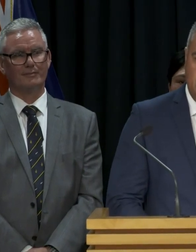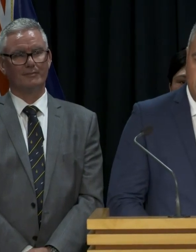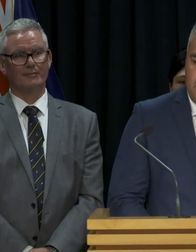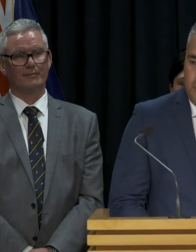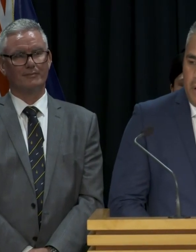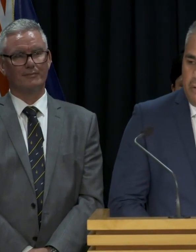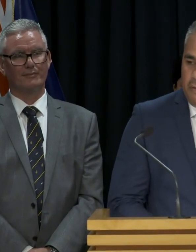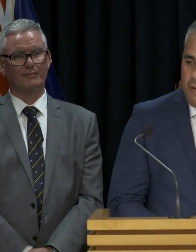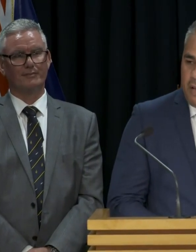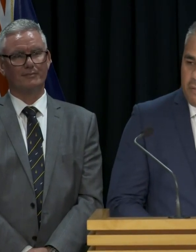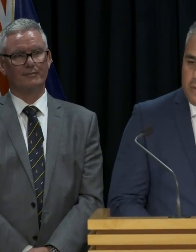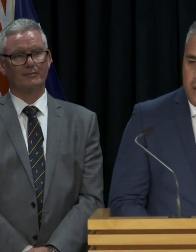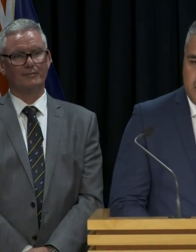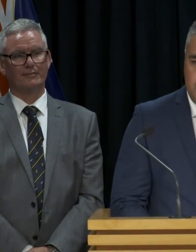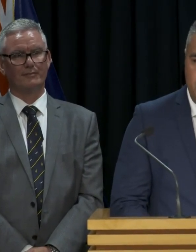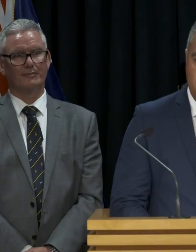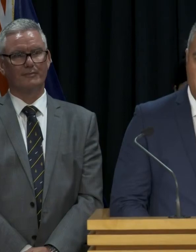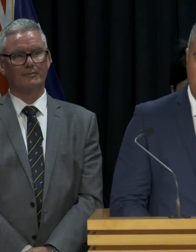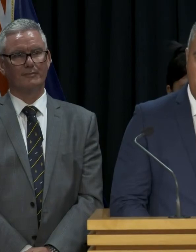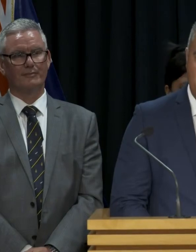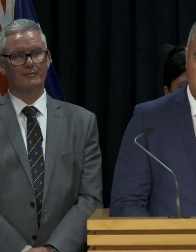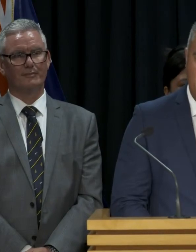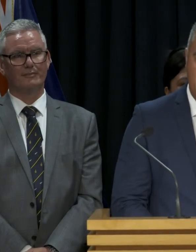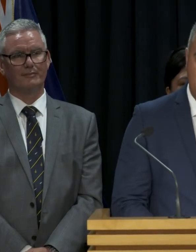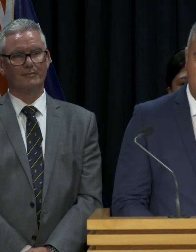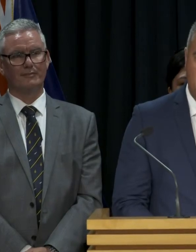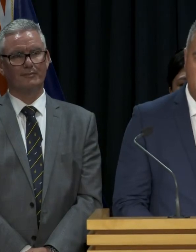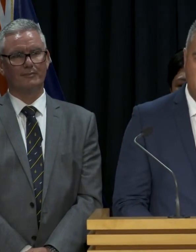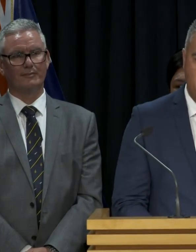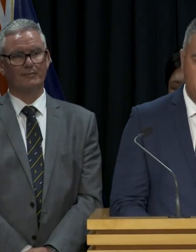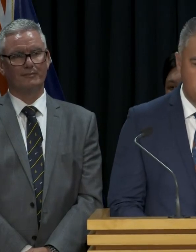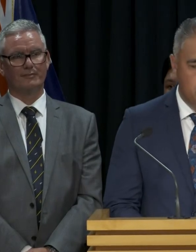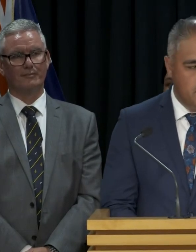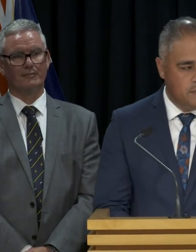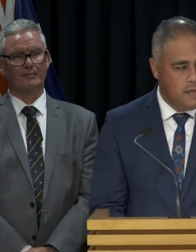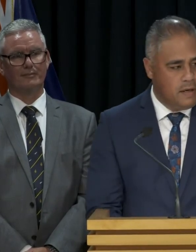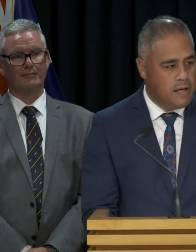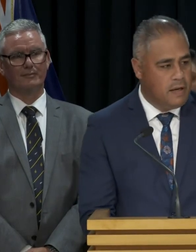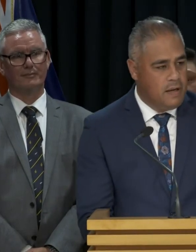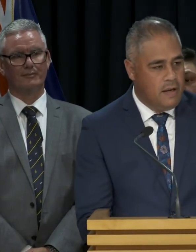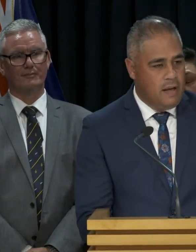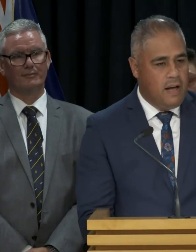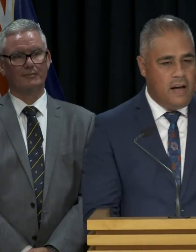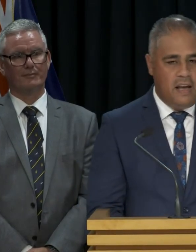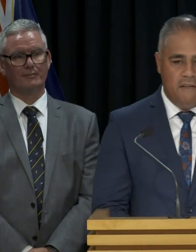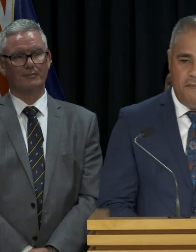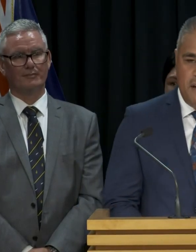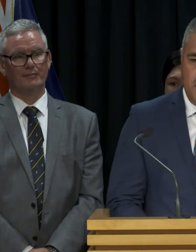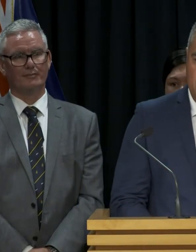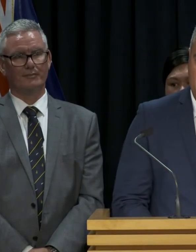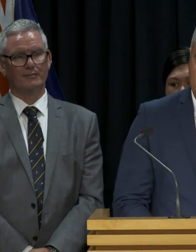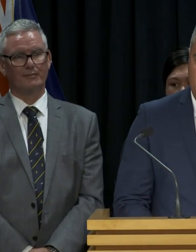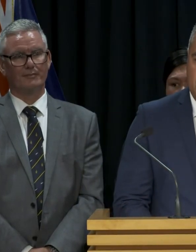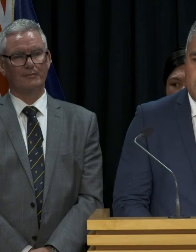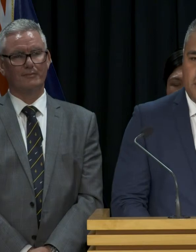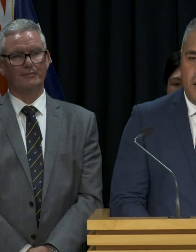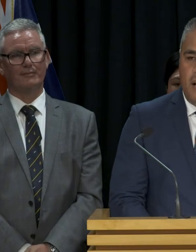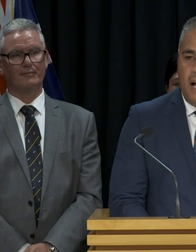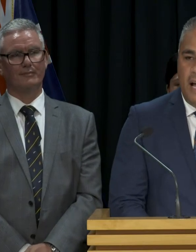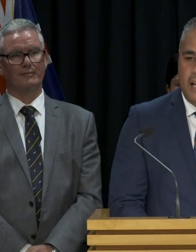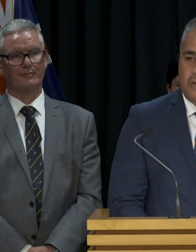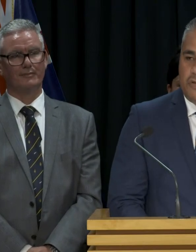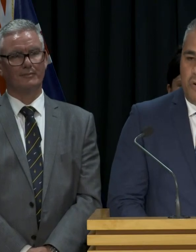whakapapa. My grandfather was the last commander of the Māori Battalion, Lieutenant Colonel Sir James Henare. I have family,